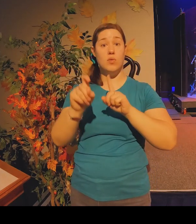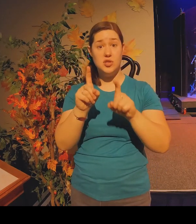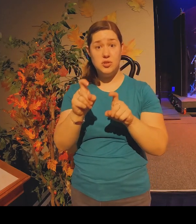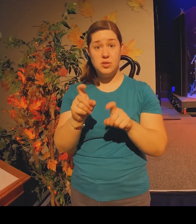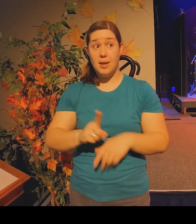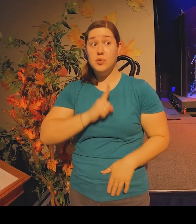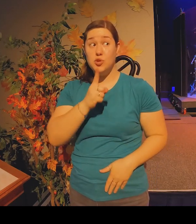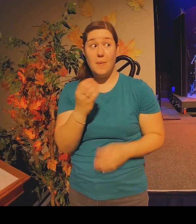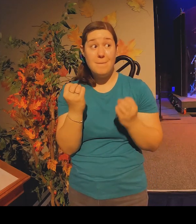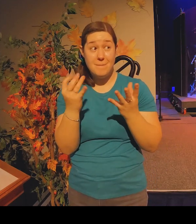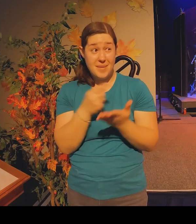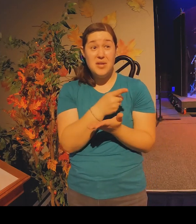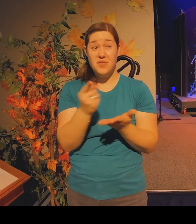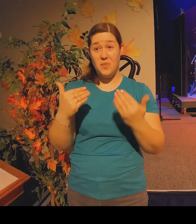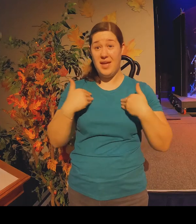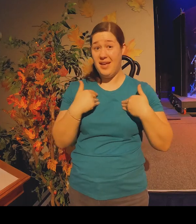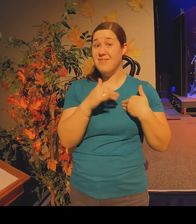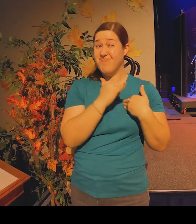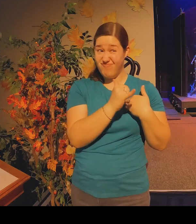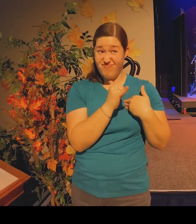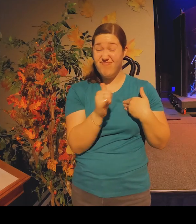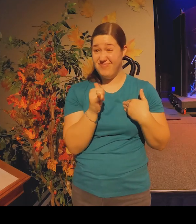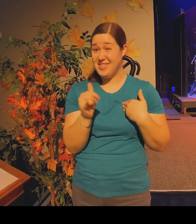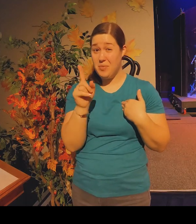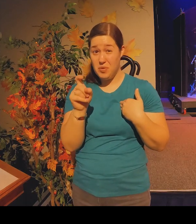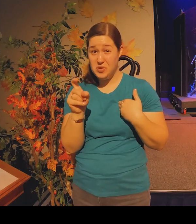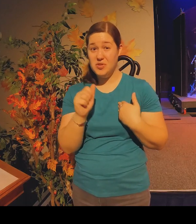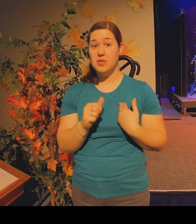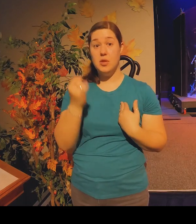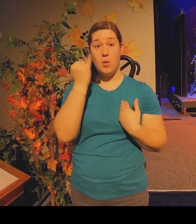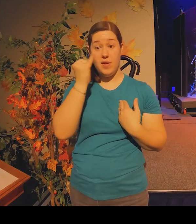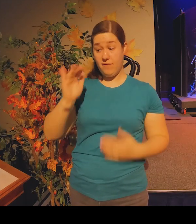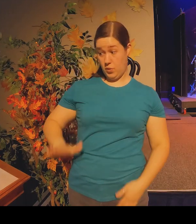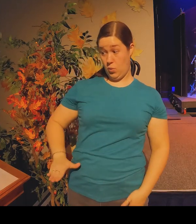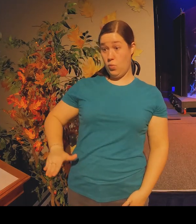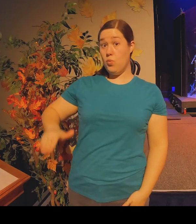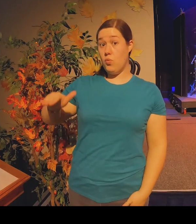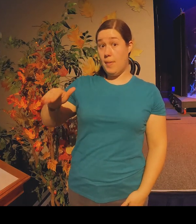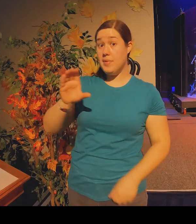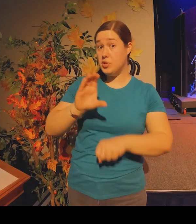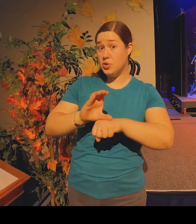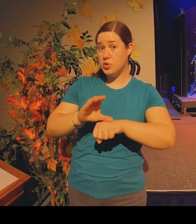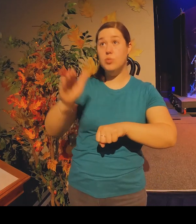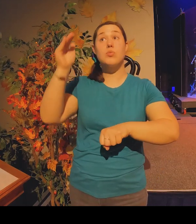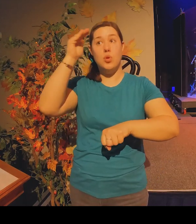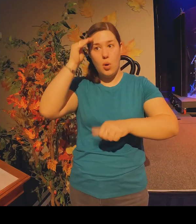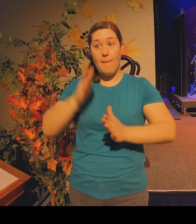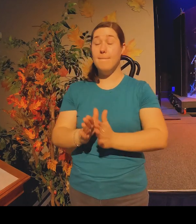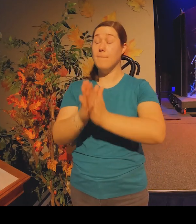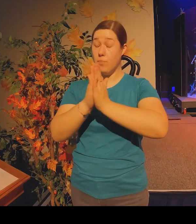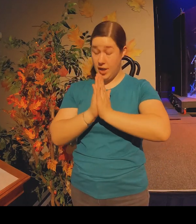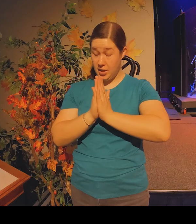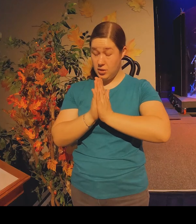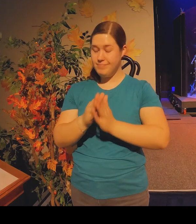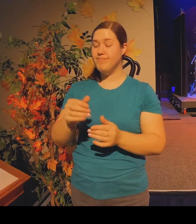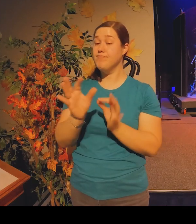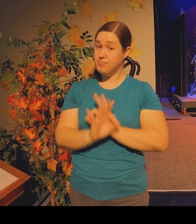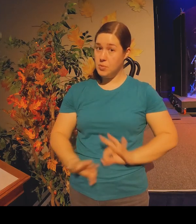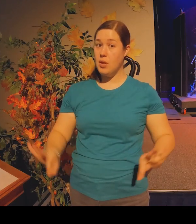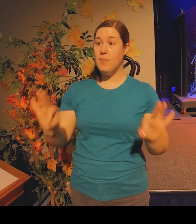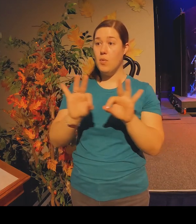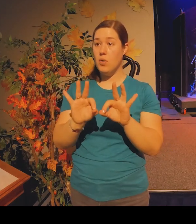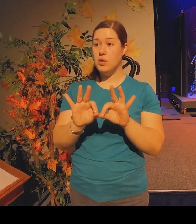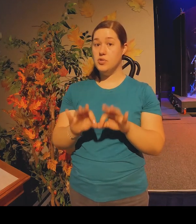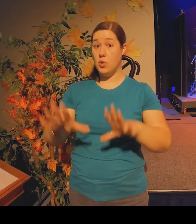questions. Now, if you grew up in the church, you know that prayer is important. You were taught throughout your life, through Sunday school and through church, if you need